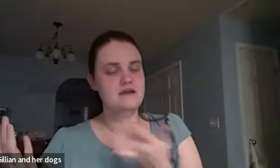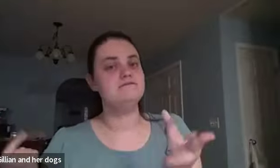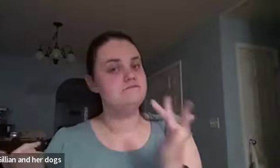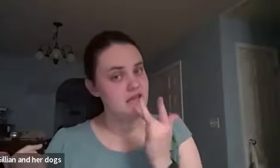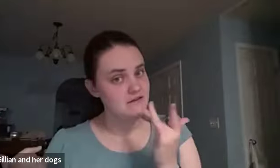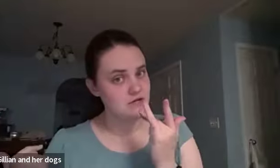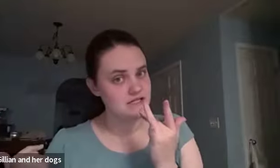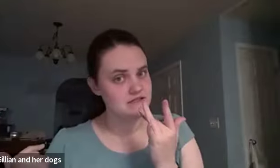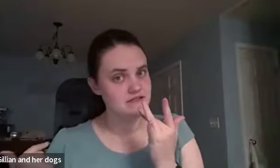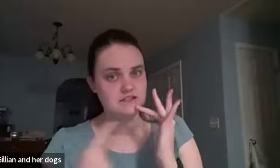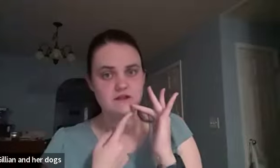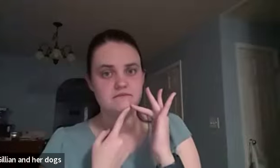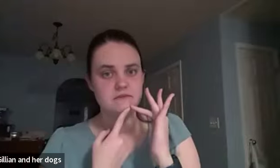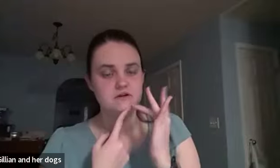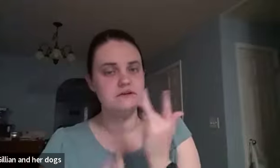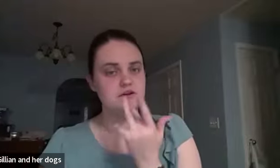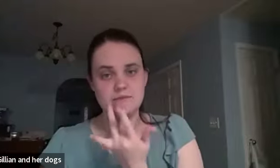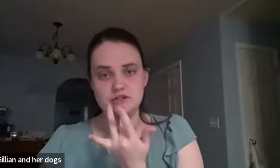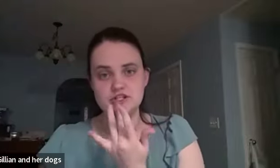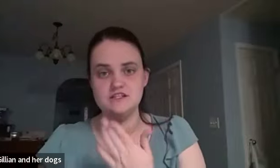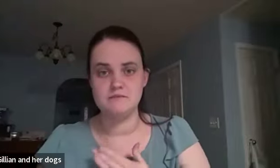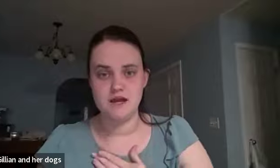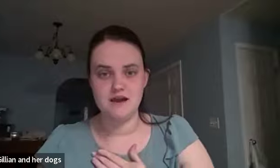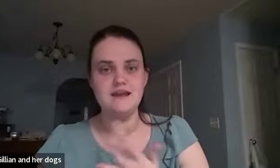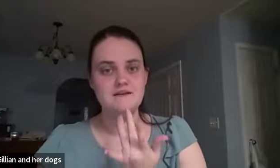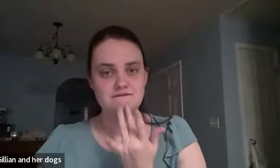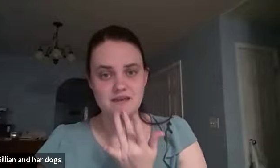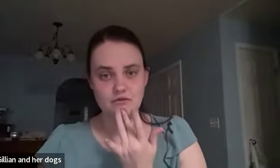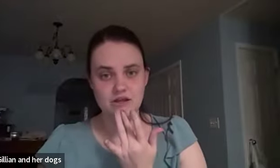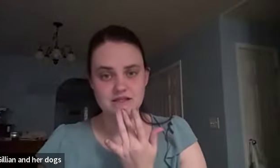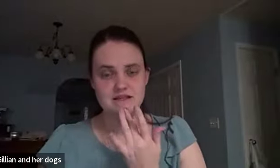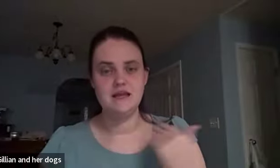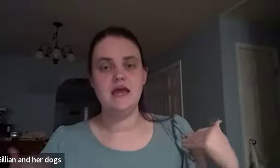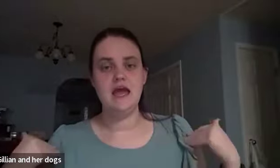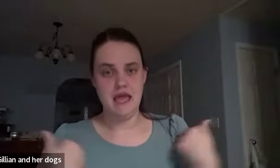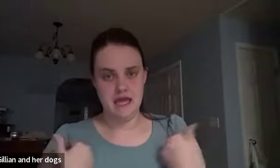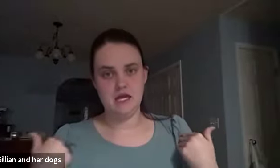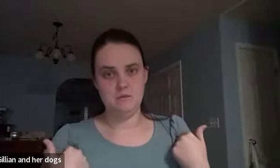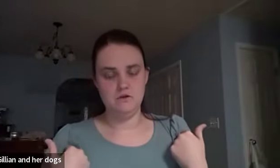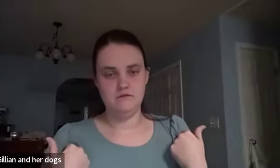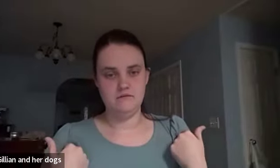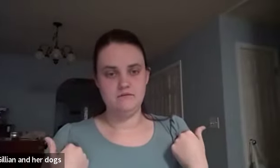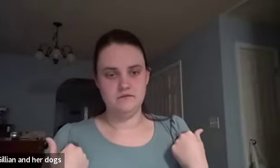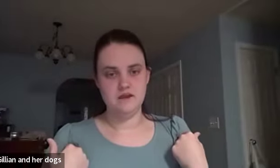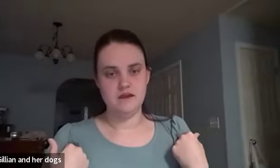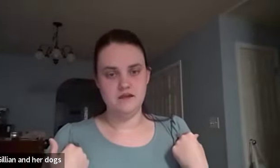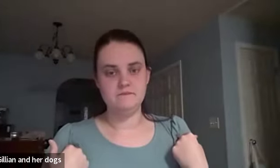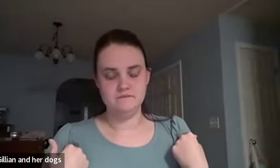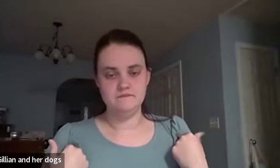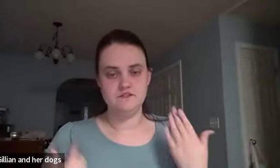my favorite, so that middle finger you tap on your chin. So my favorite animal. Okay?